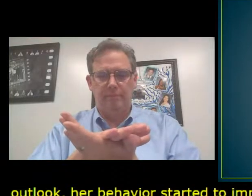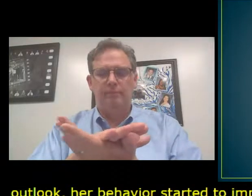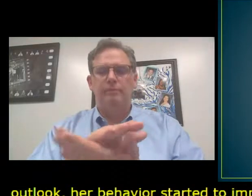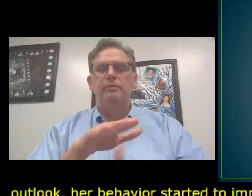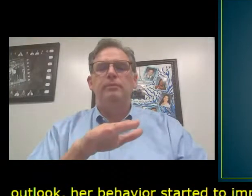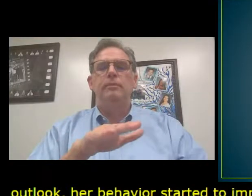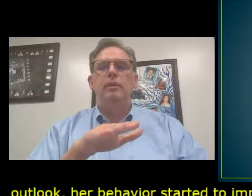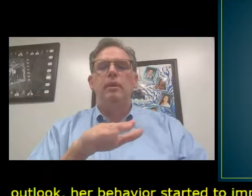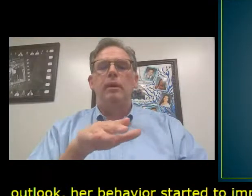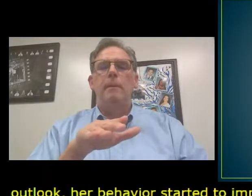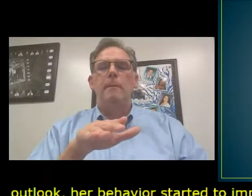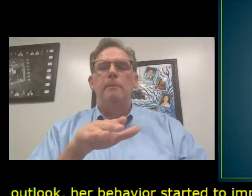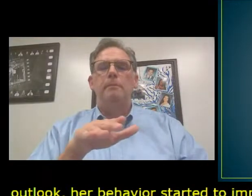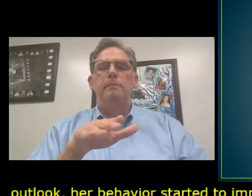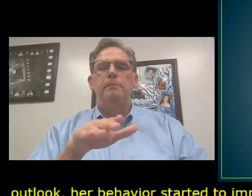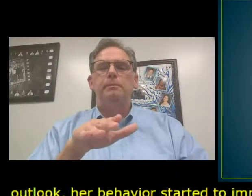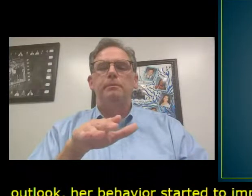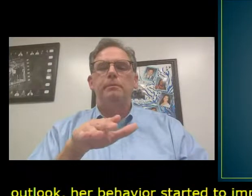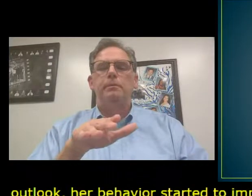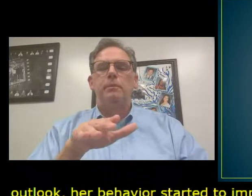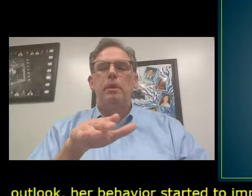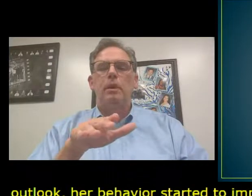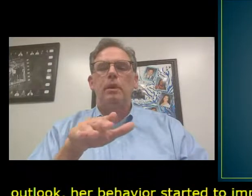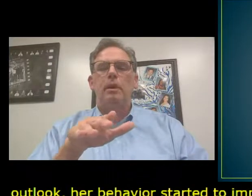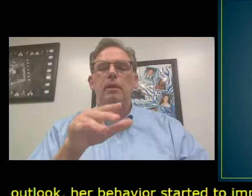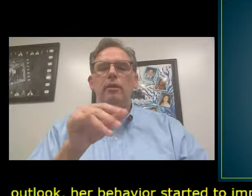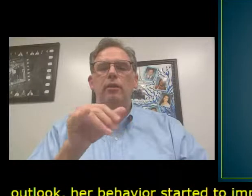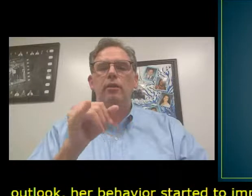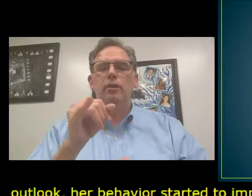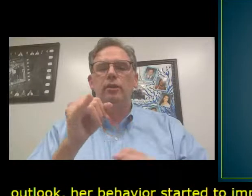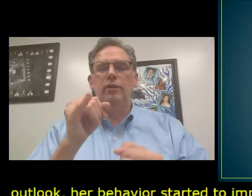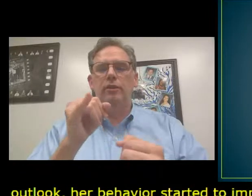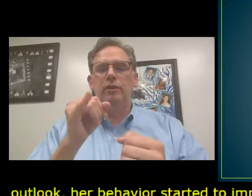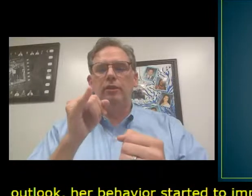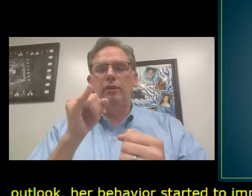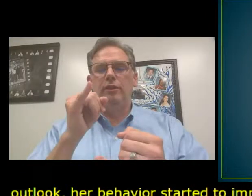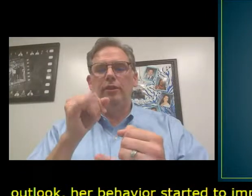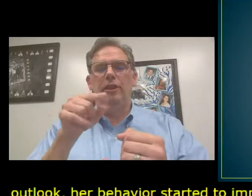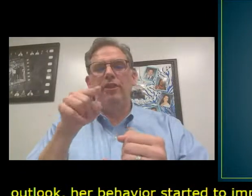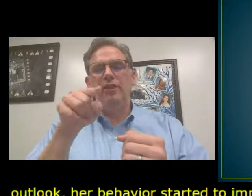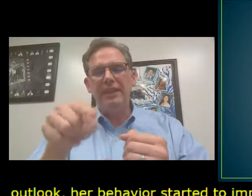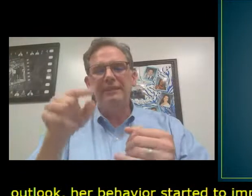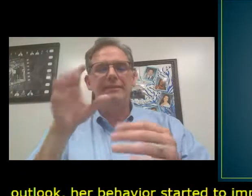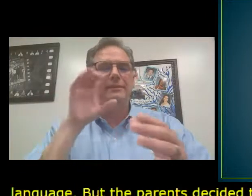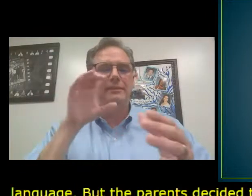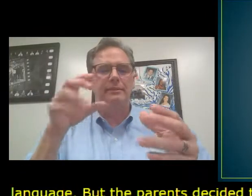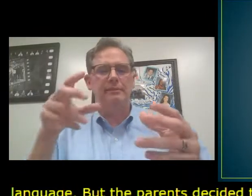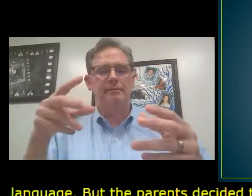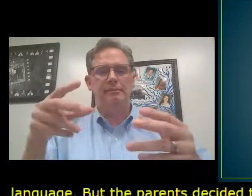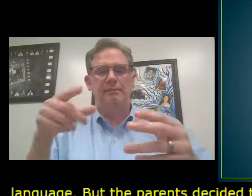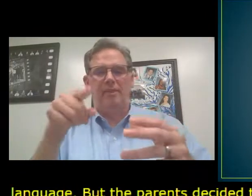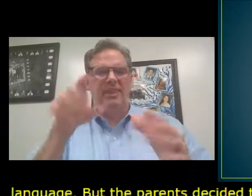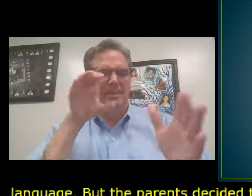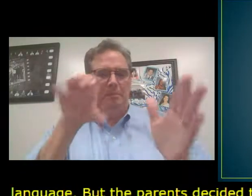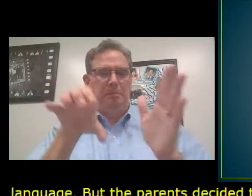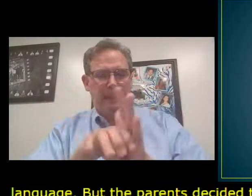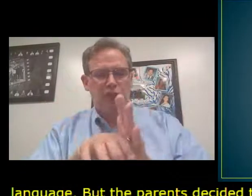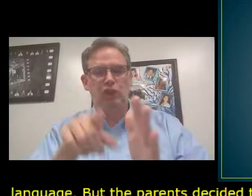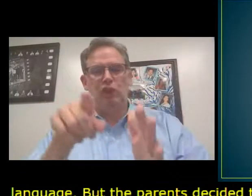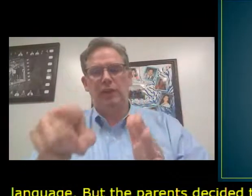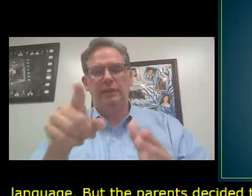At the end, they place the, the girl into a school.